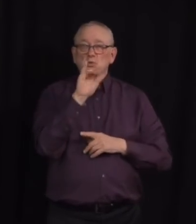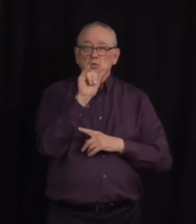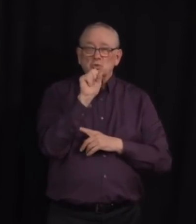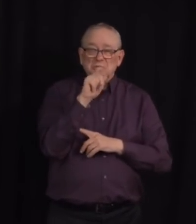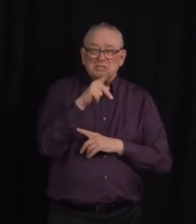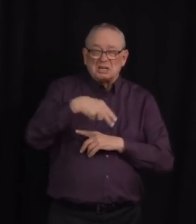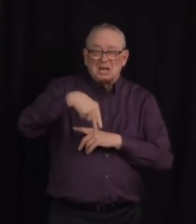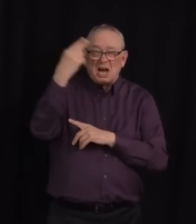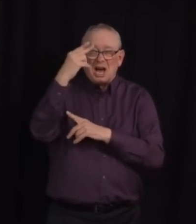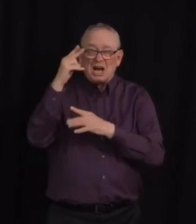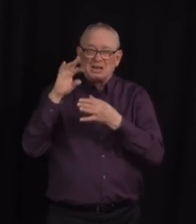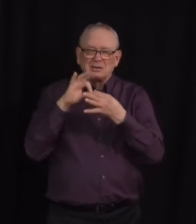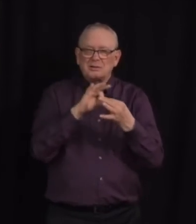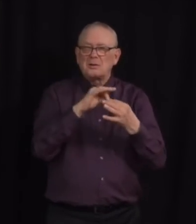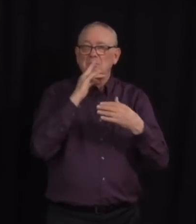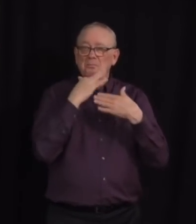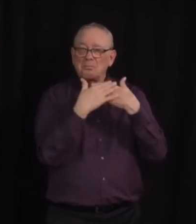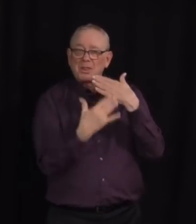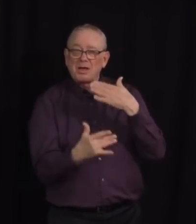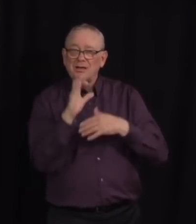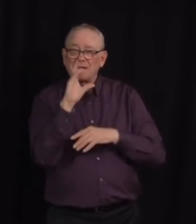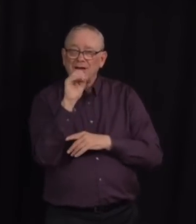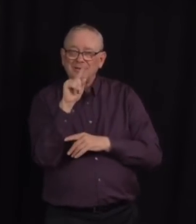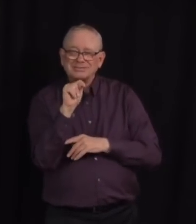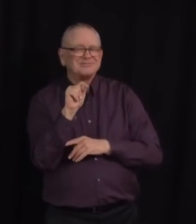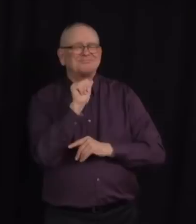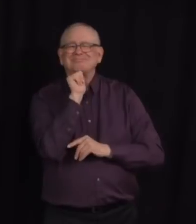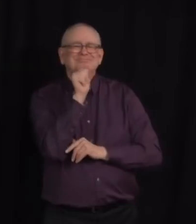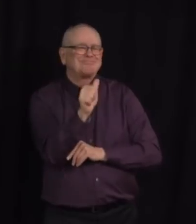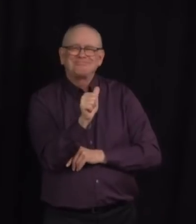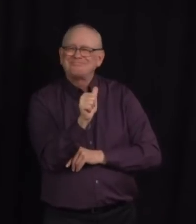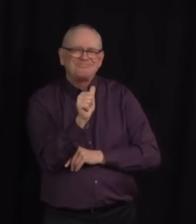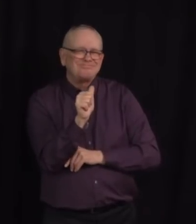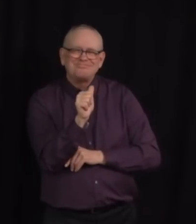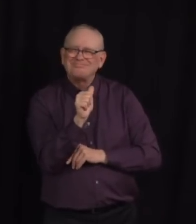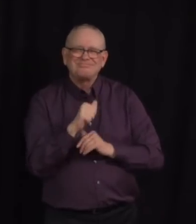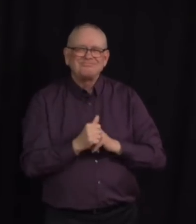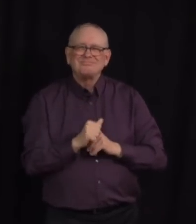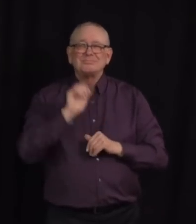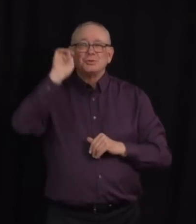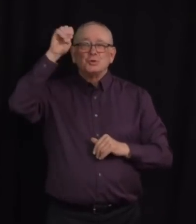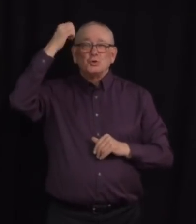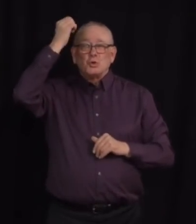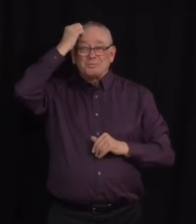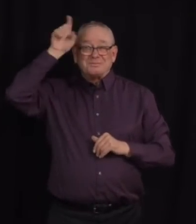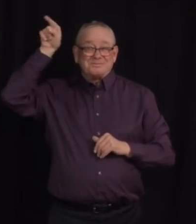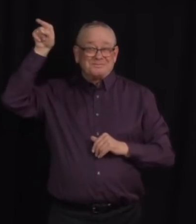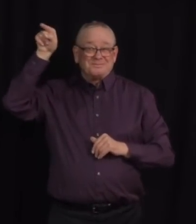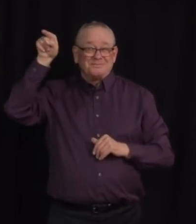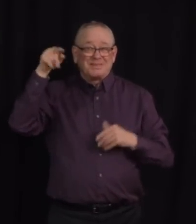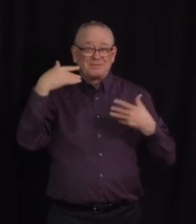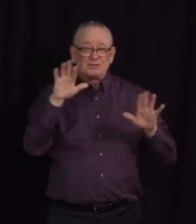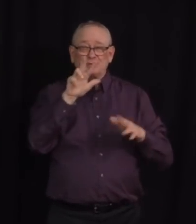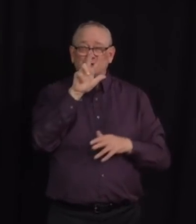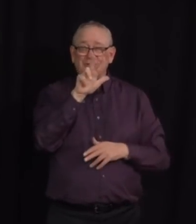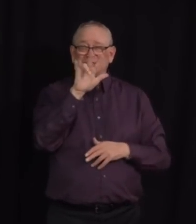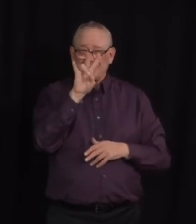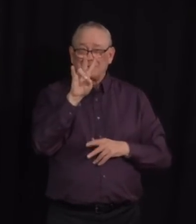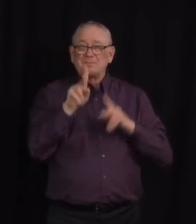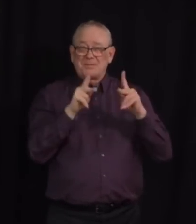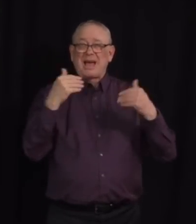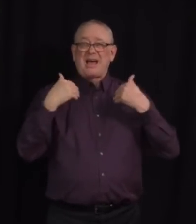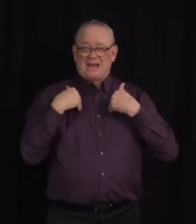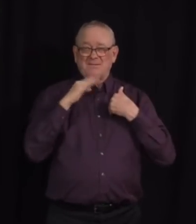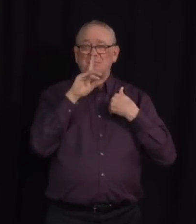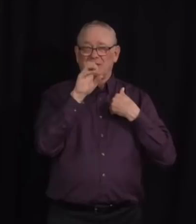the AstraZeneca vaccine. In fact, the numbers out of Europe, 37 cases of blood clots among the more than 17